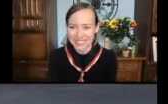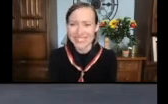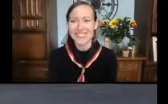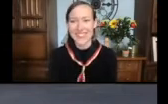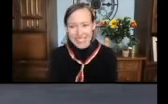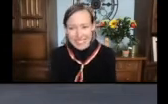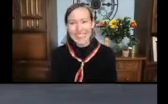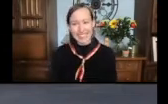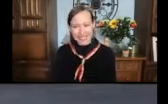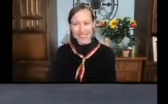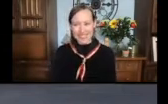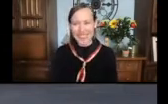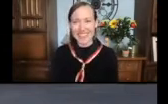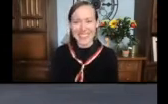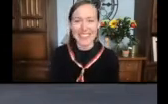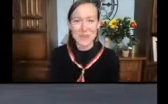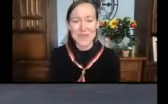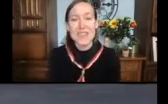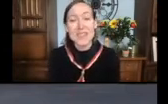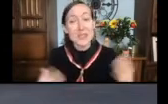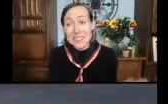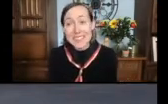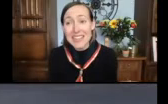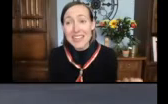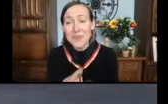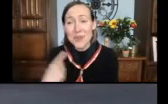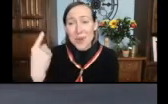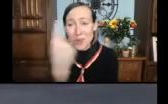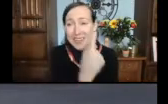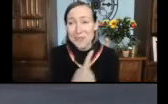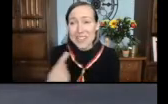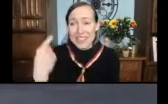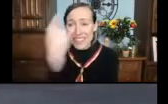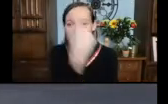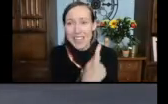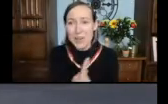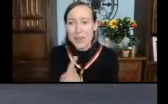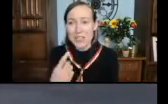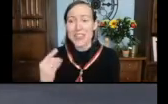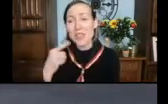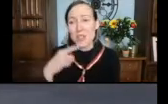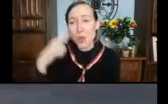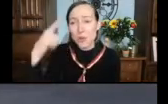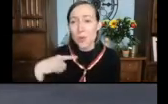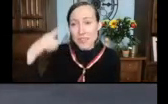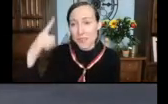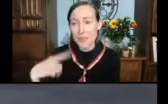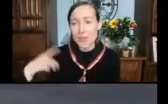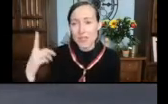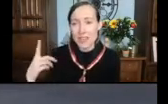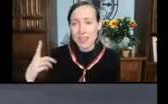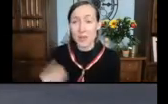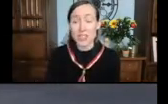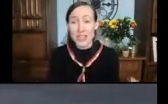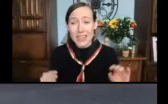happy, happy, happy. And lots of excitement. So see, you're already reading sign language. That's our tone of voice when we use